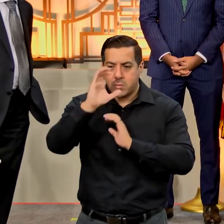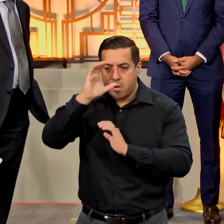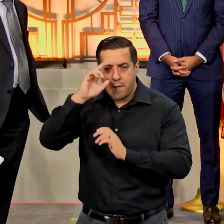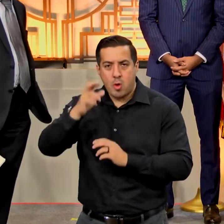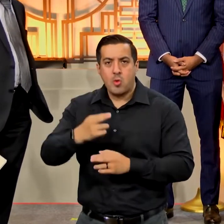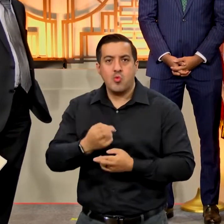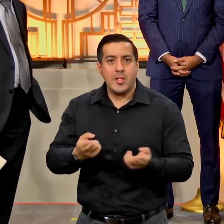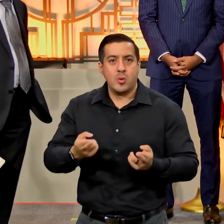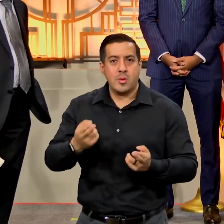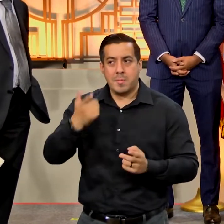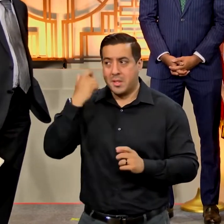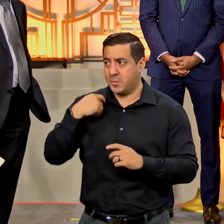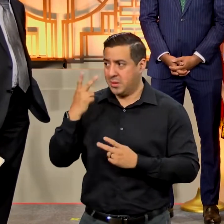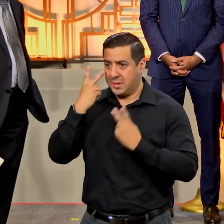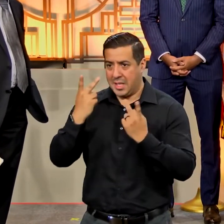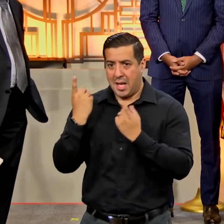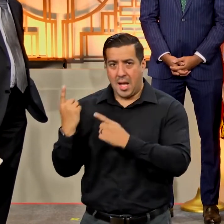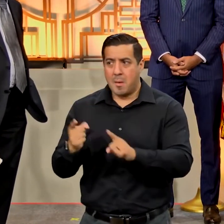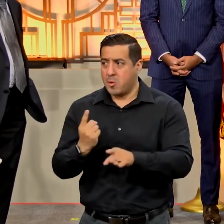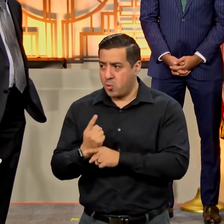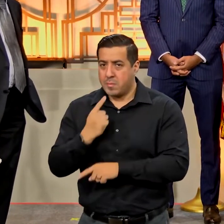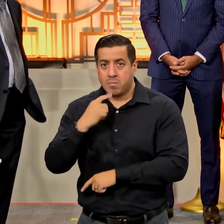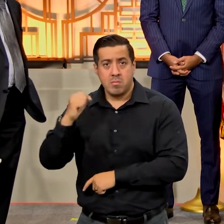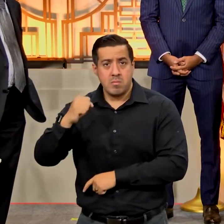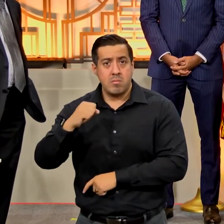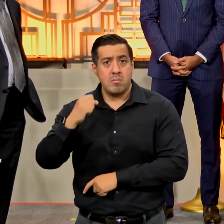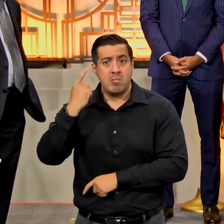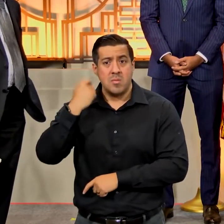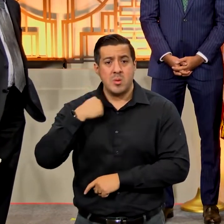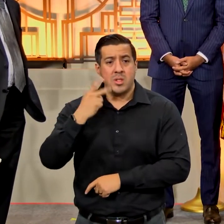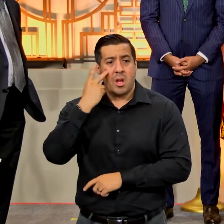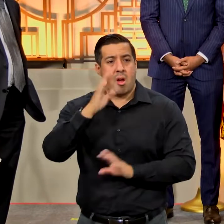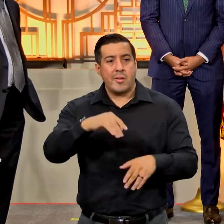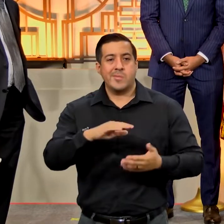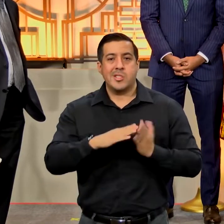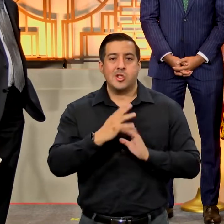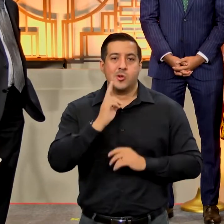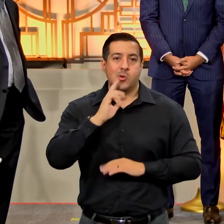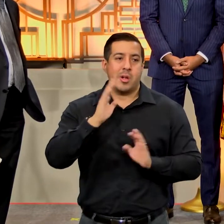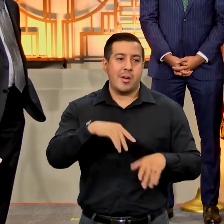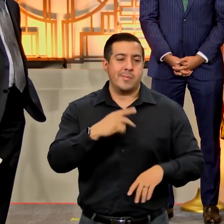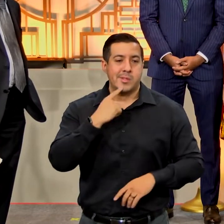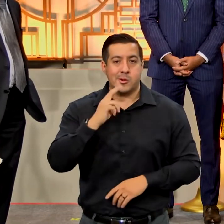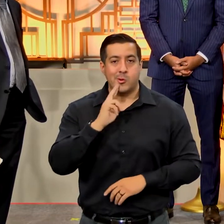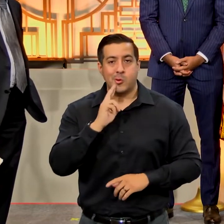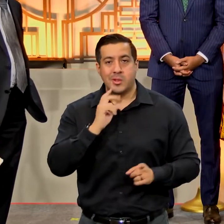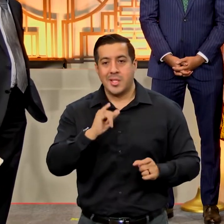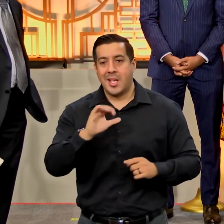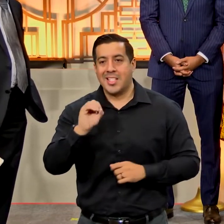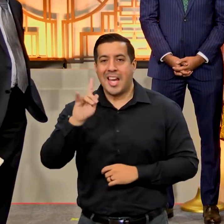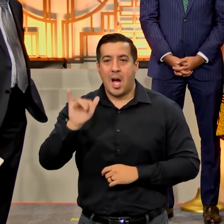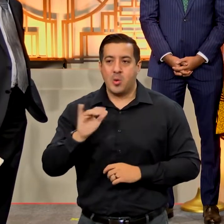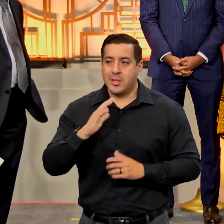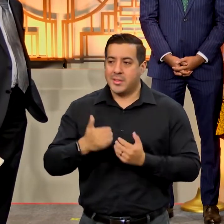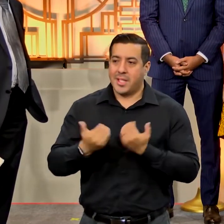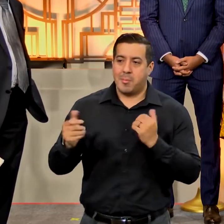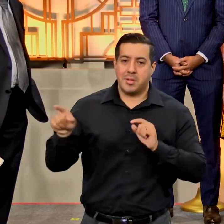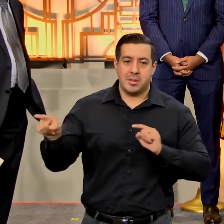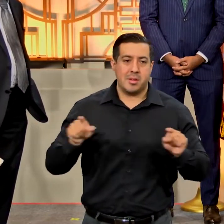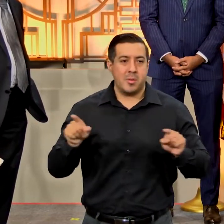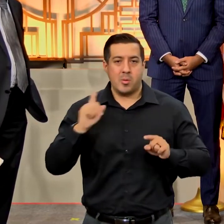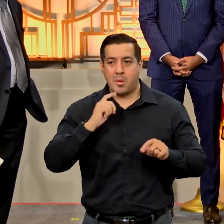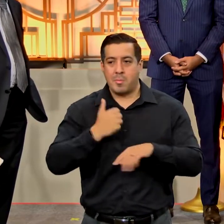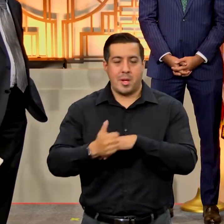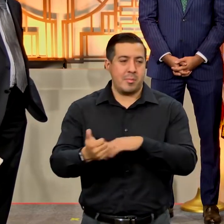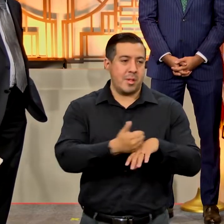going on, Mayor. We would say, City of Houston, and the City of Houston would say, the county. But I will